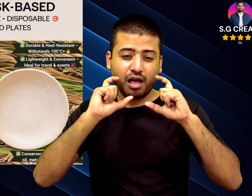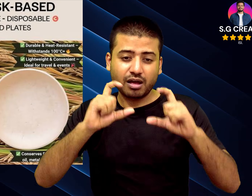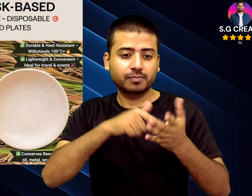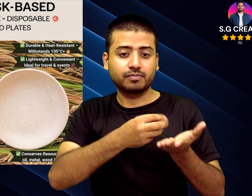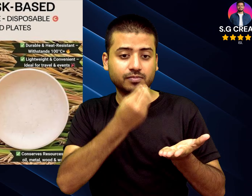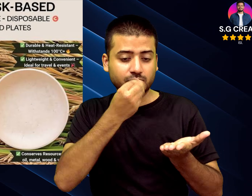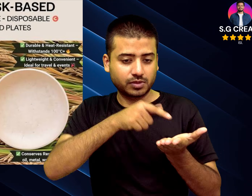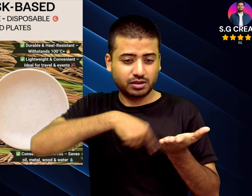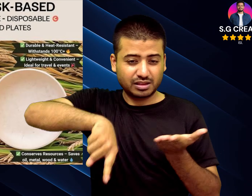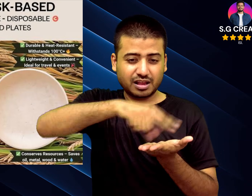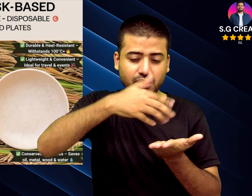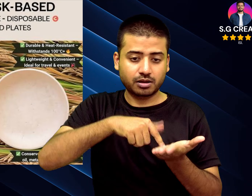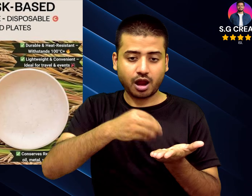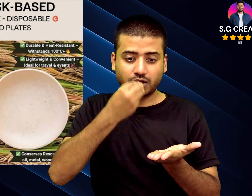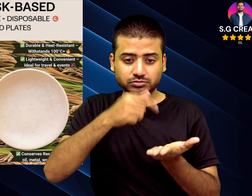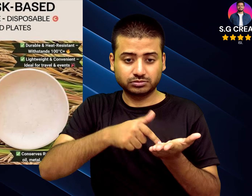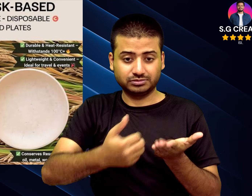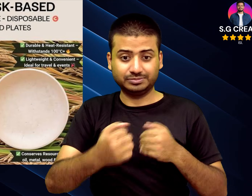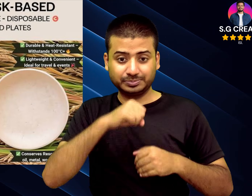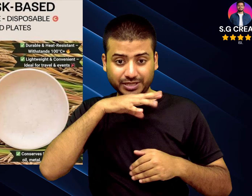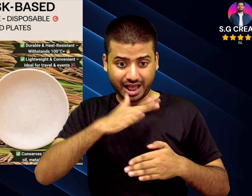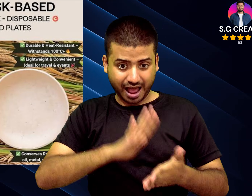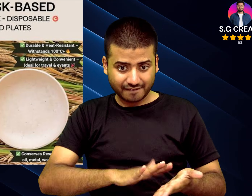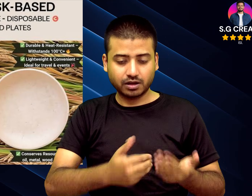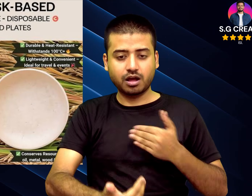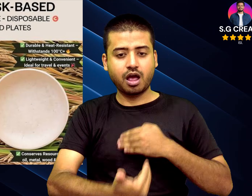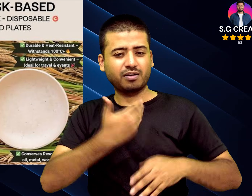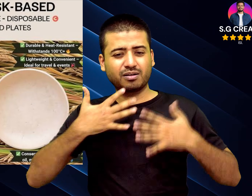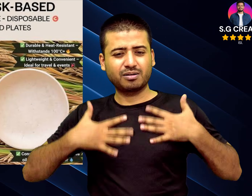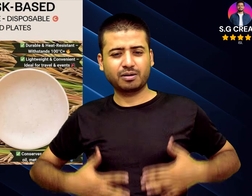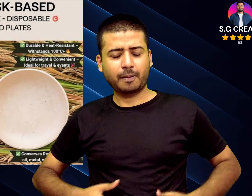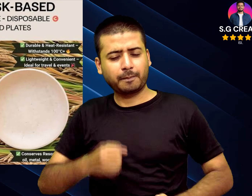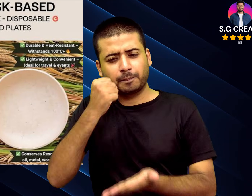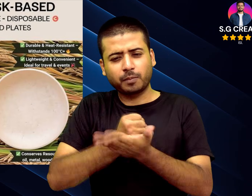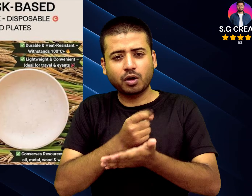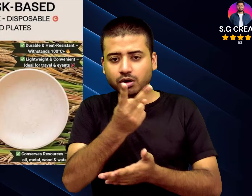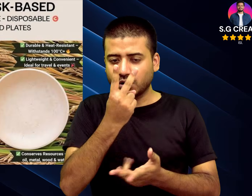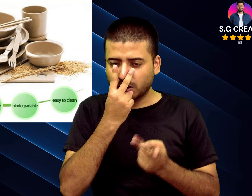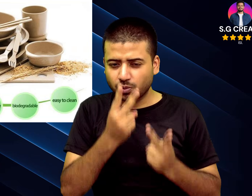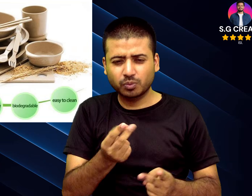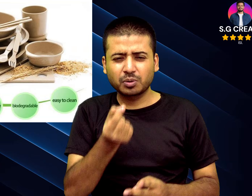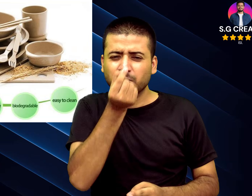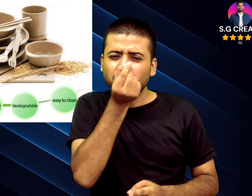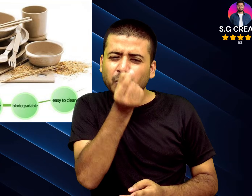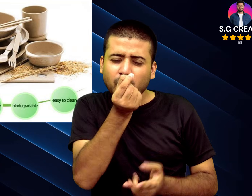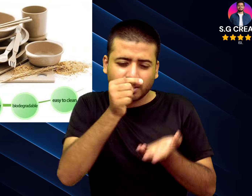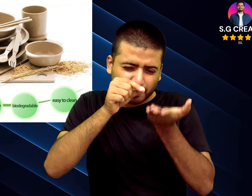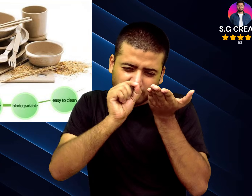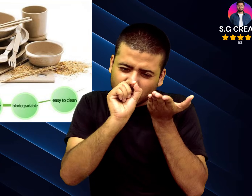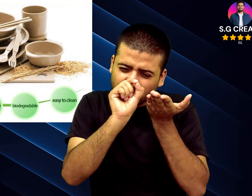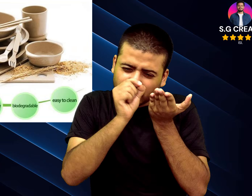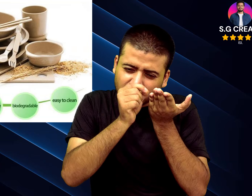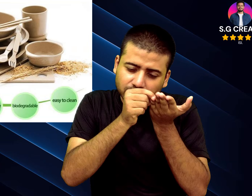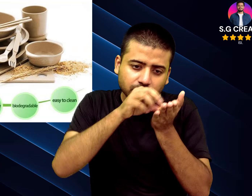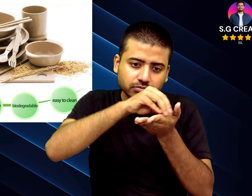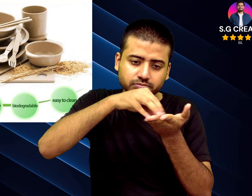fed into heavy-duty industrial pulverizers or hammer mills. The machines grind the coarse, abrasive husks into a